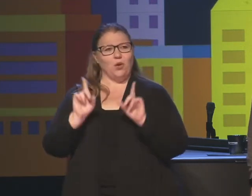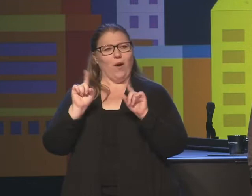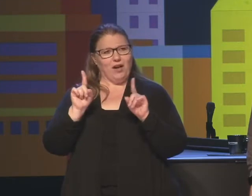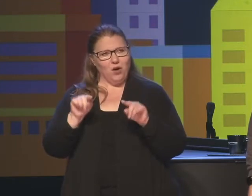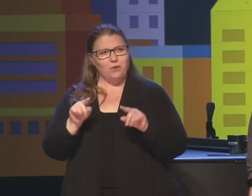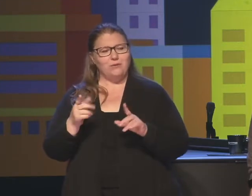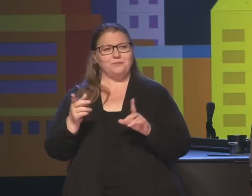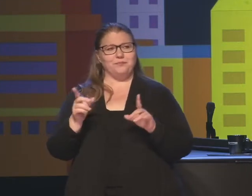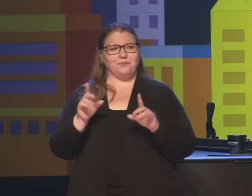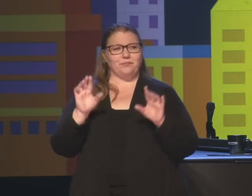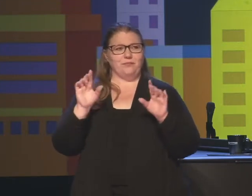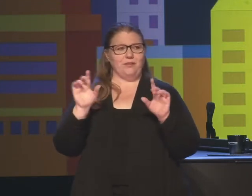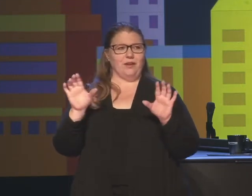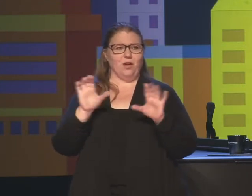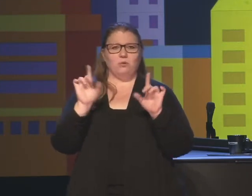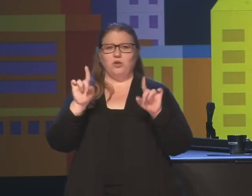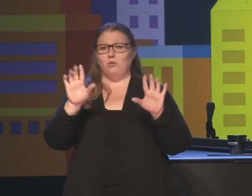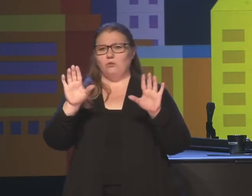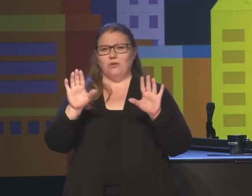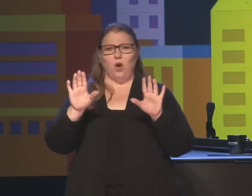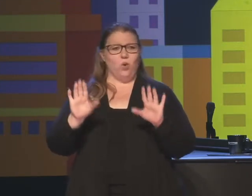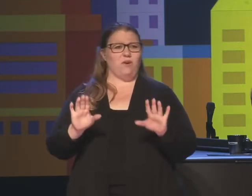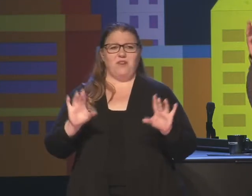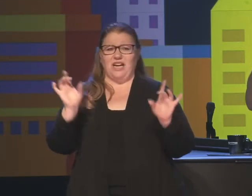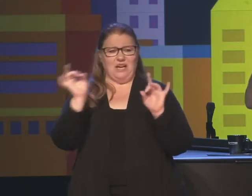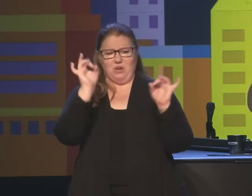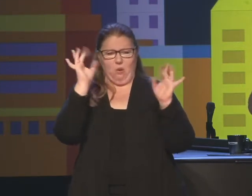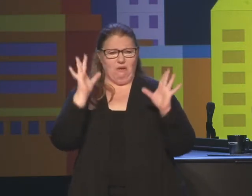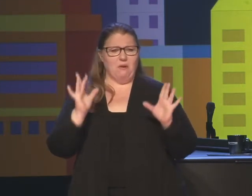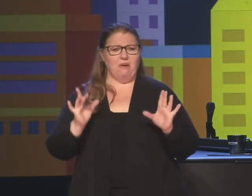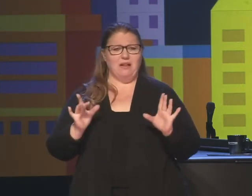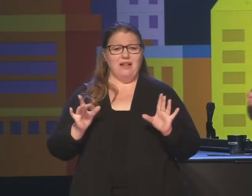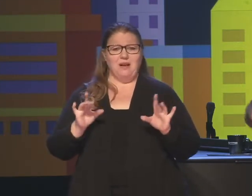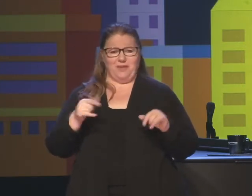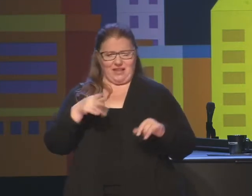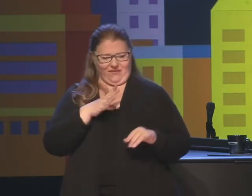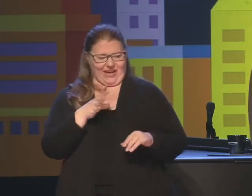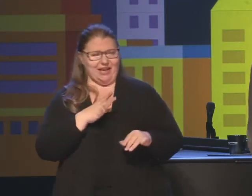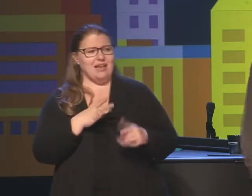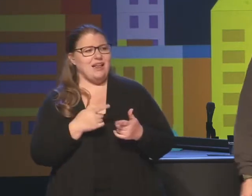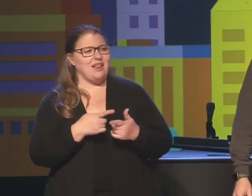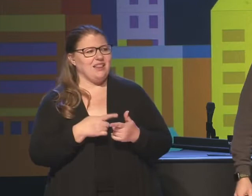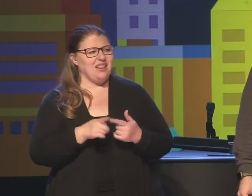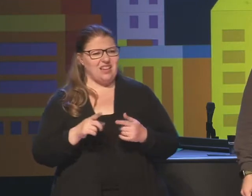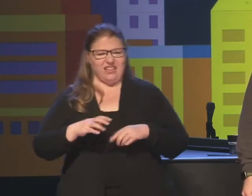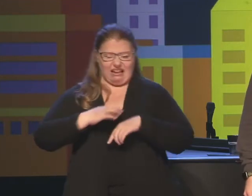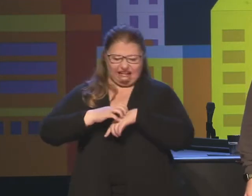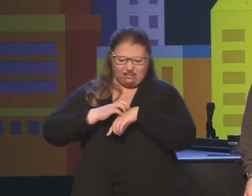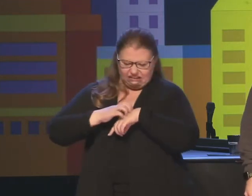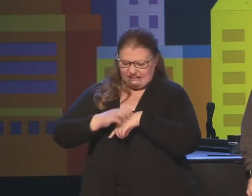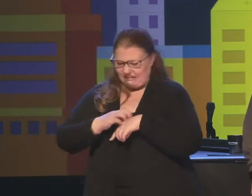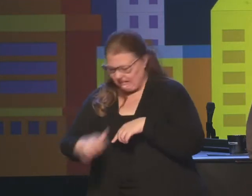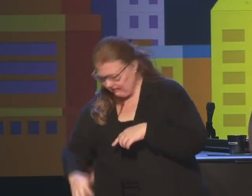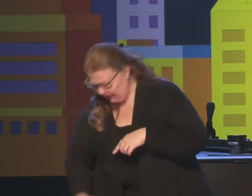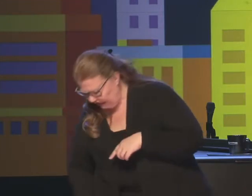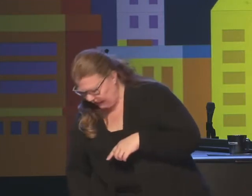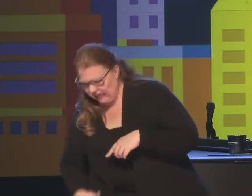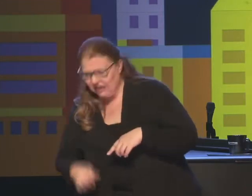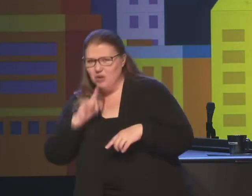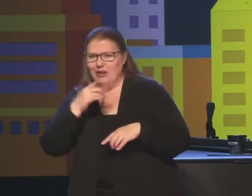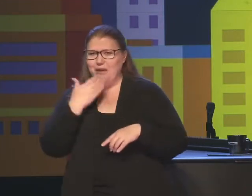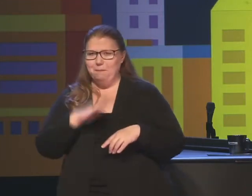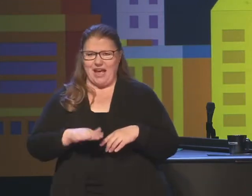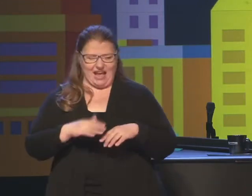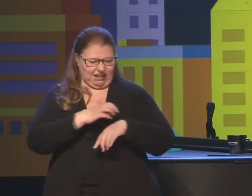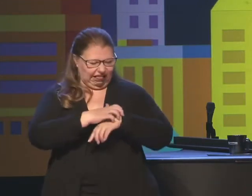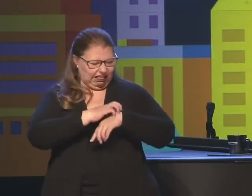this. Wonderful. Come home. It's horrible. But I get home. I'm like, all right, it's fine. Then all of a sudden, I start like itching. Like really bad on